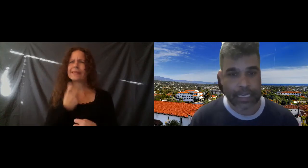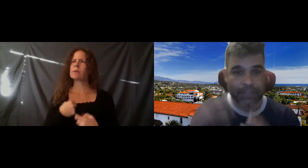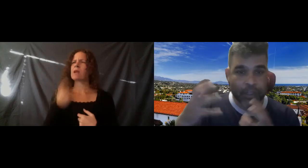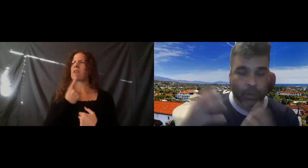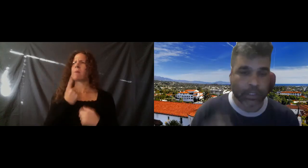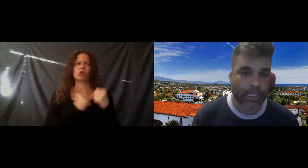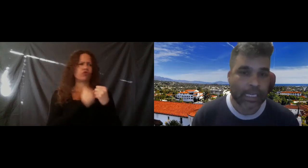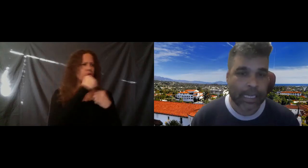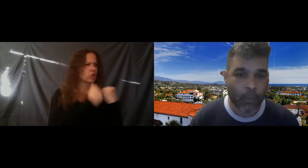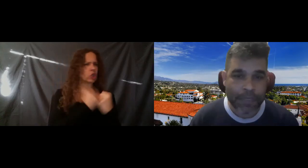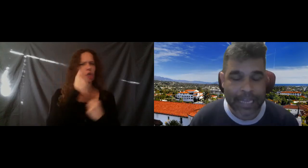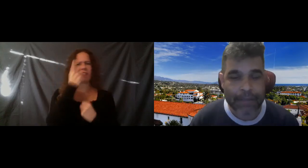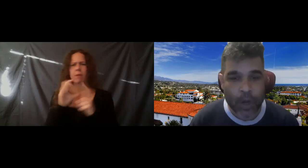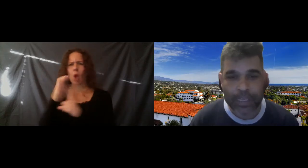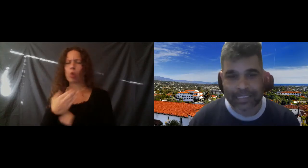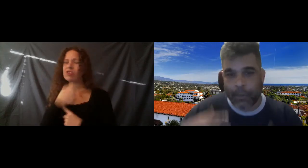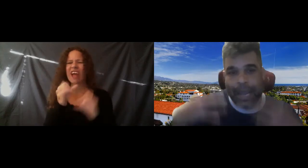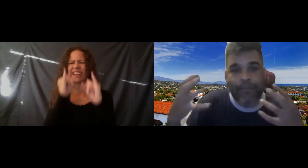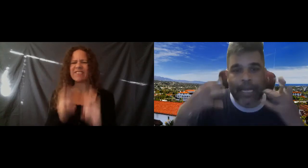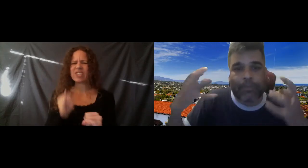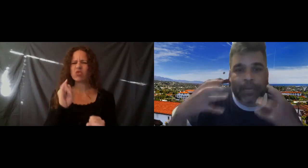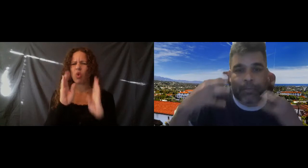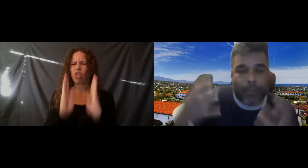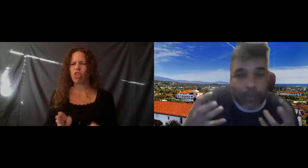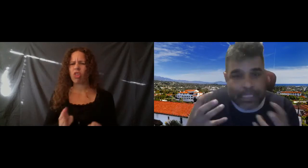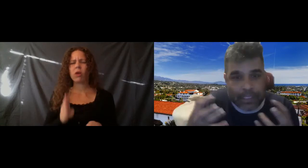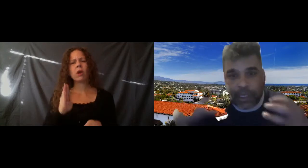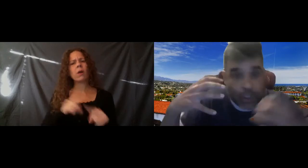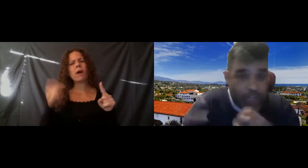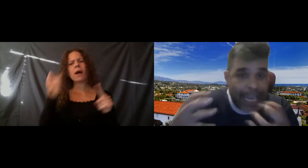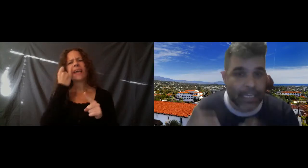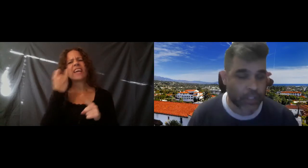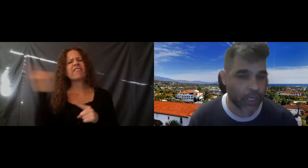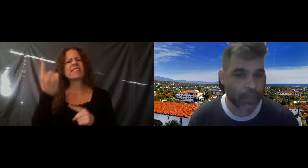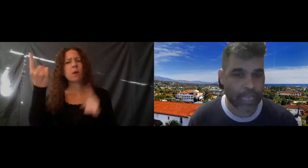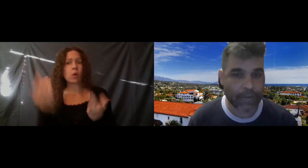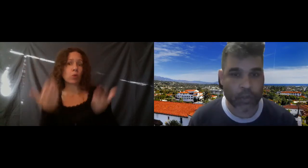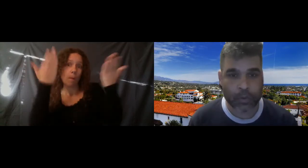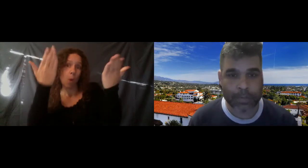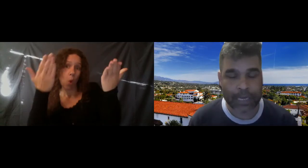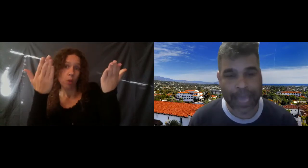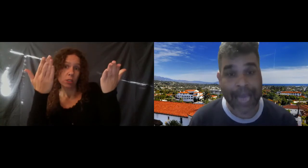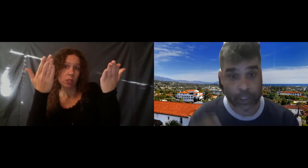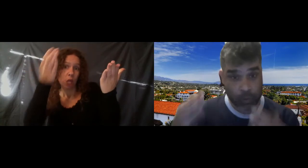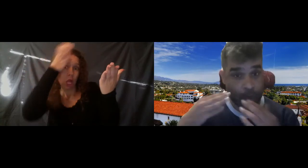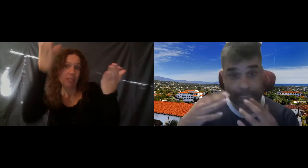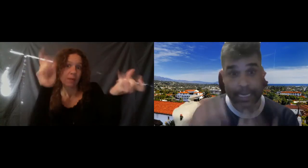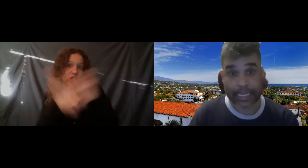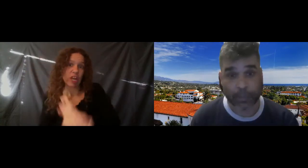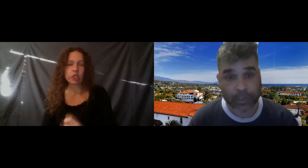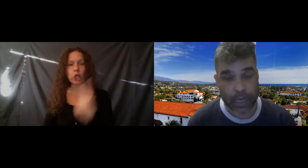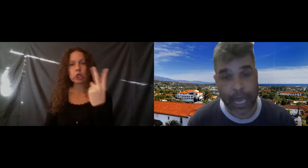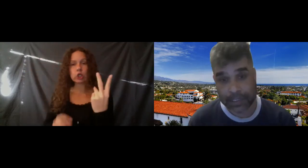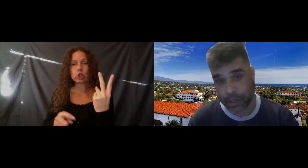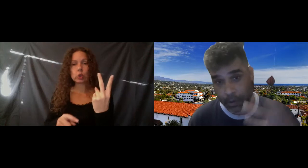than individuals. And one thing that I've noticed is that whenever anybody proposes change, there's kind of 2 immediate reactions. One is that it